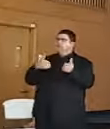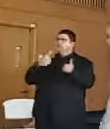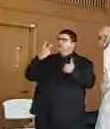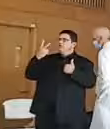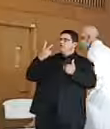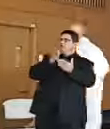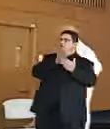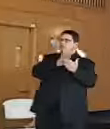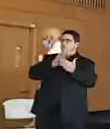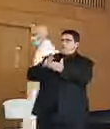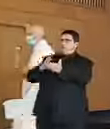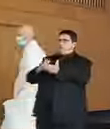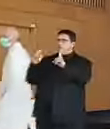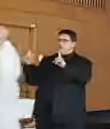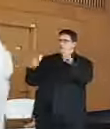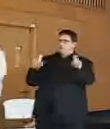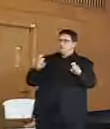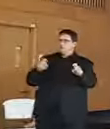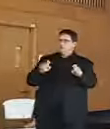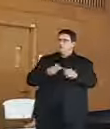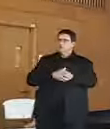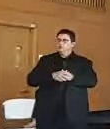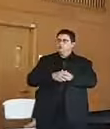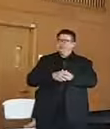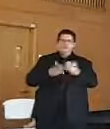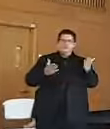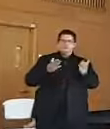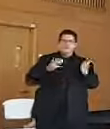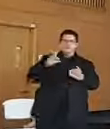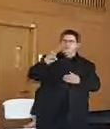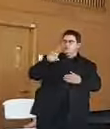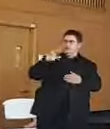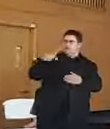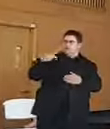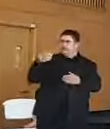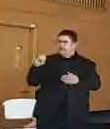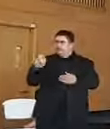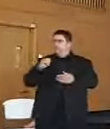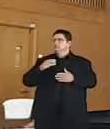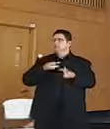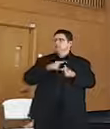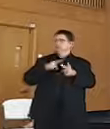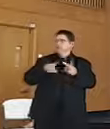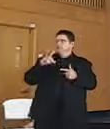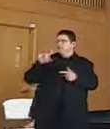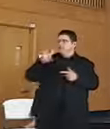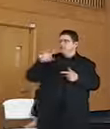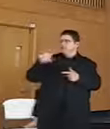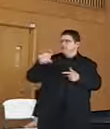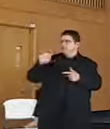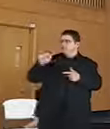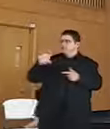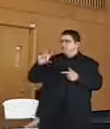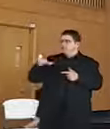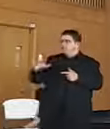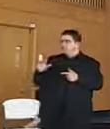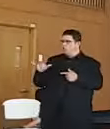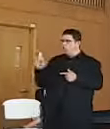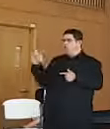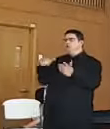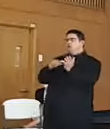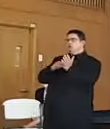question, probably for the county executive and the superintendent. So I think from my notes, Dr. Mars has already said the